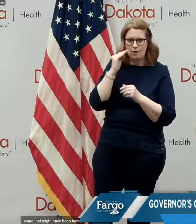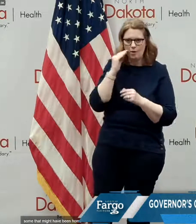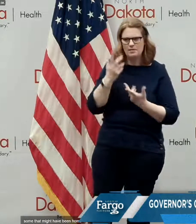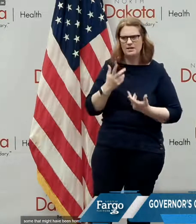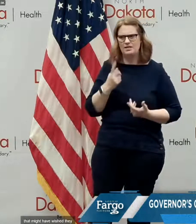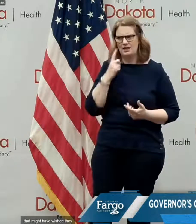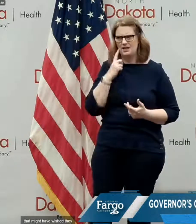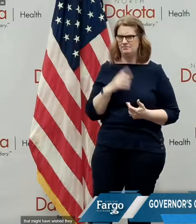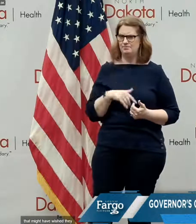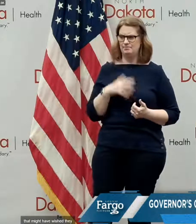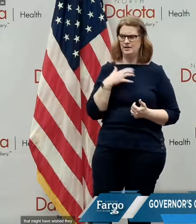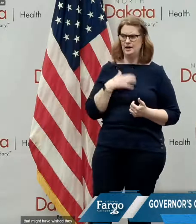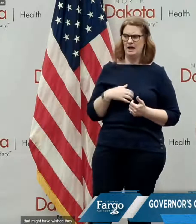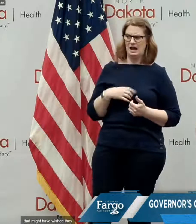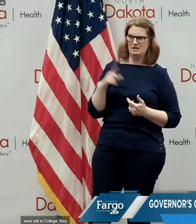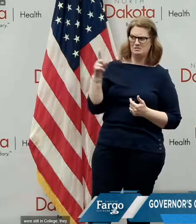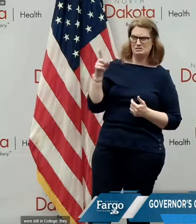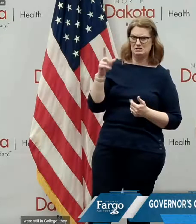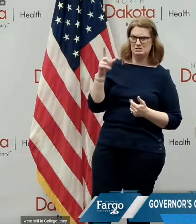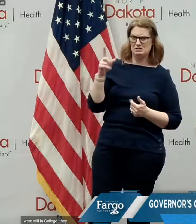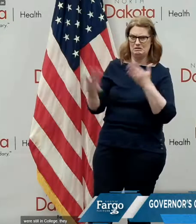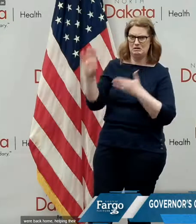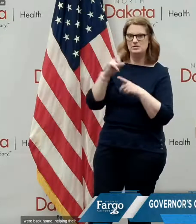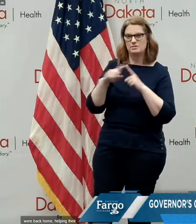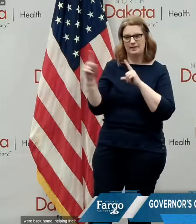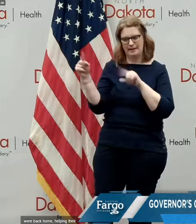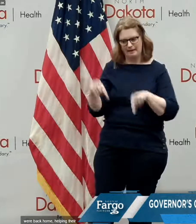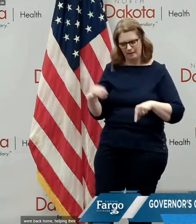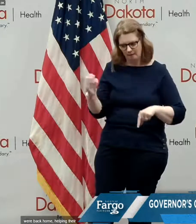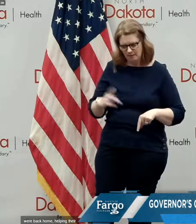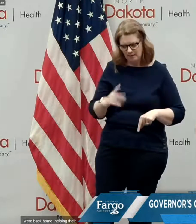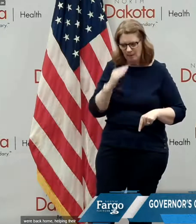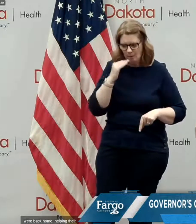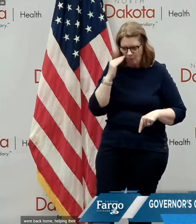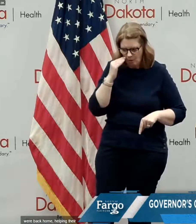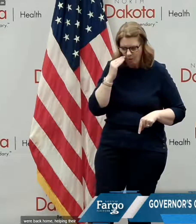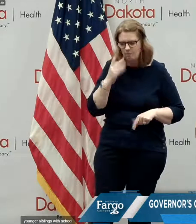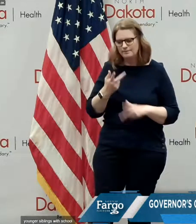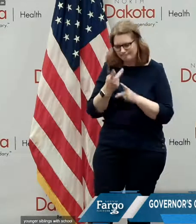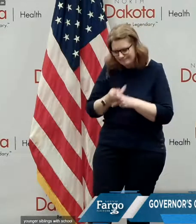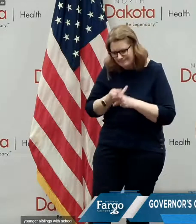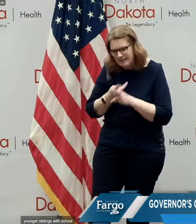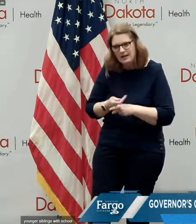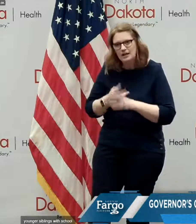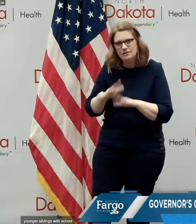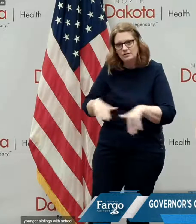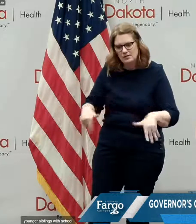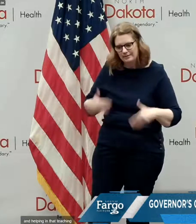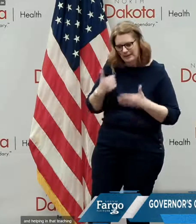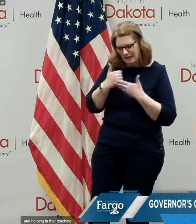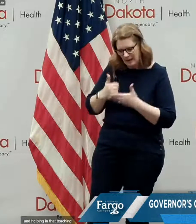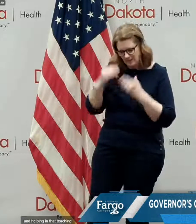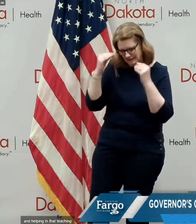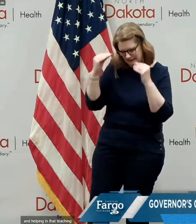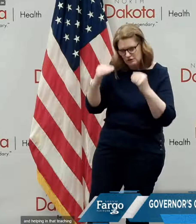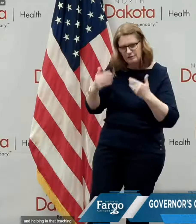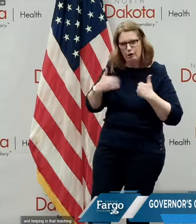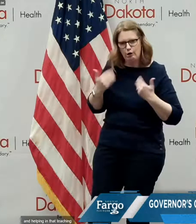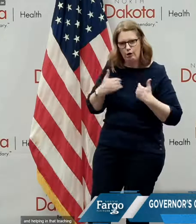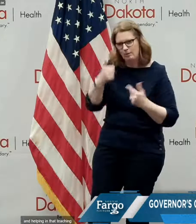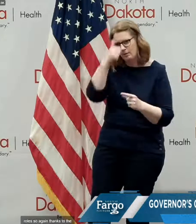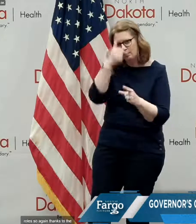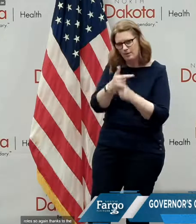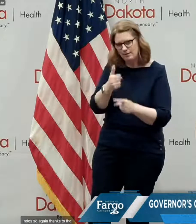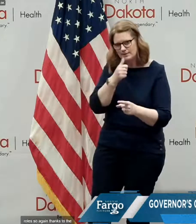college, that were back home helping their younger siblings with school and helping in that teaching role. So again, thanks to the